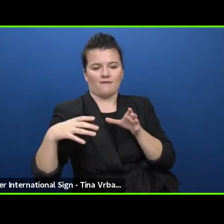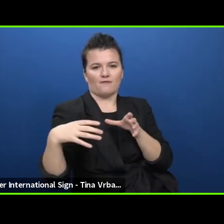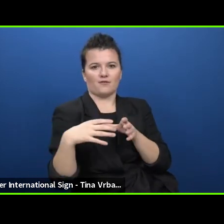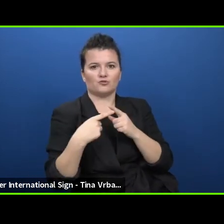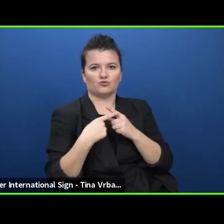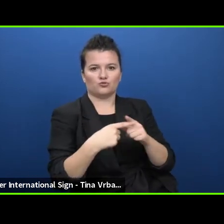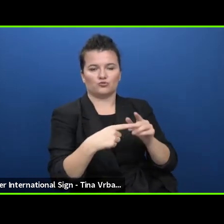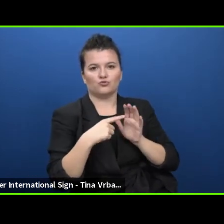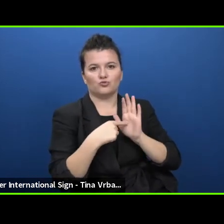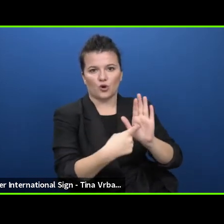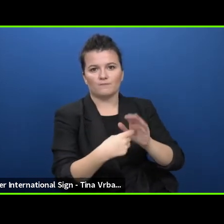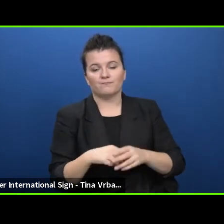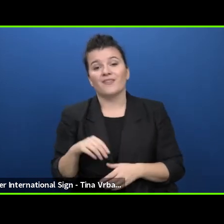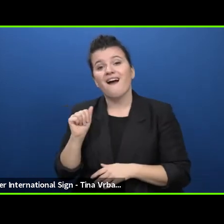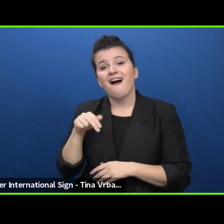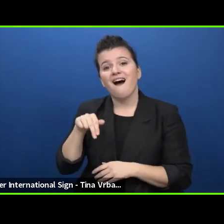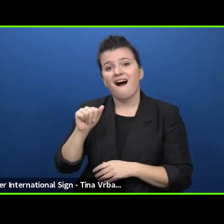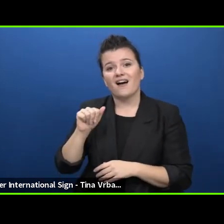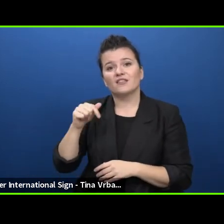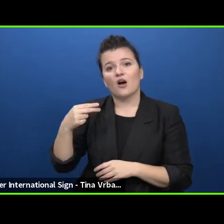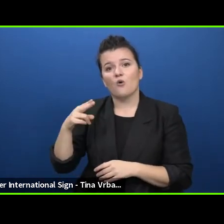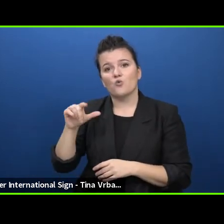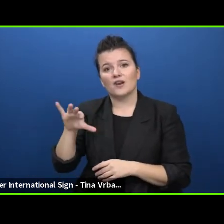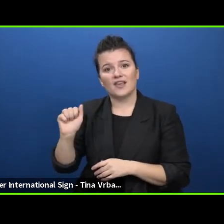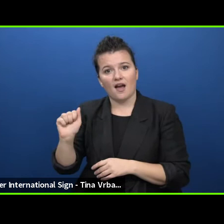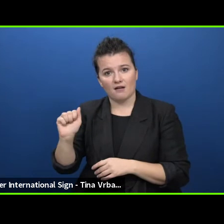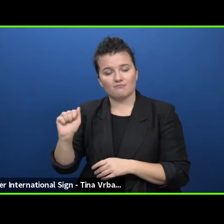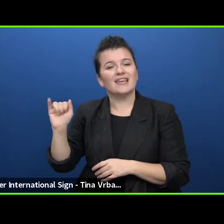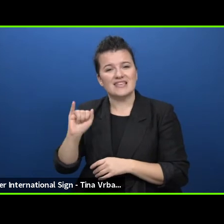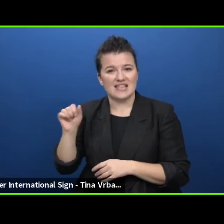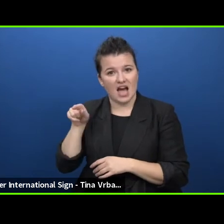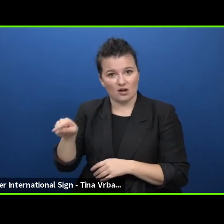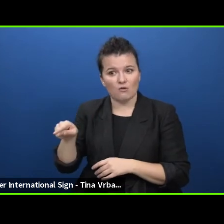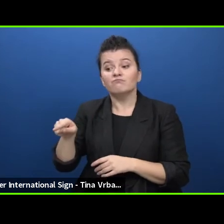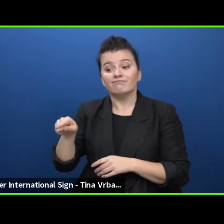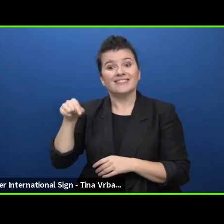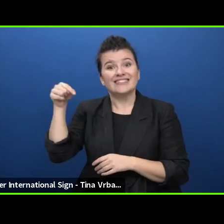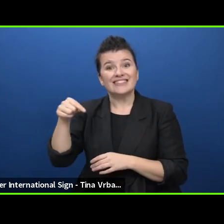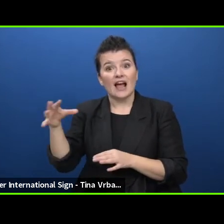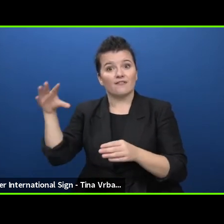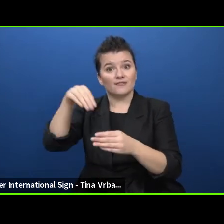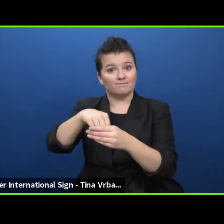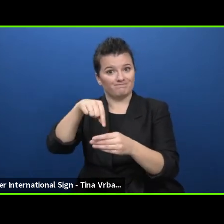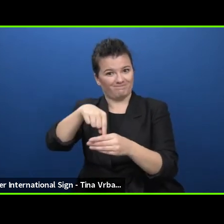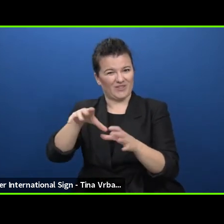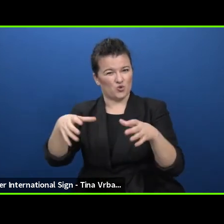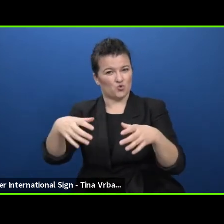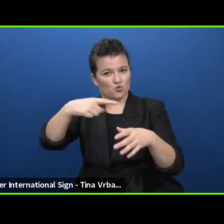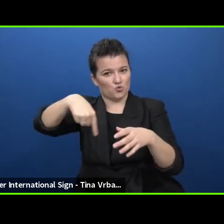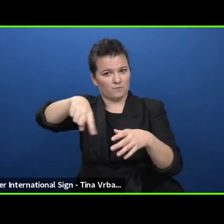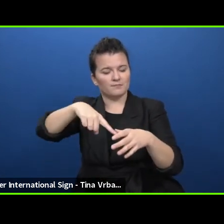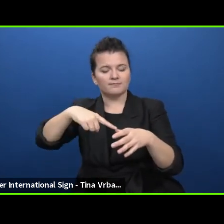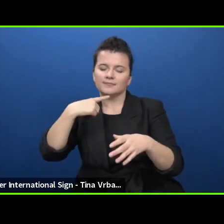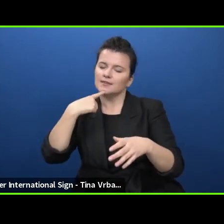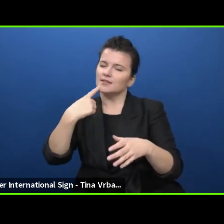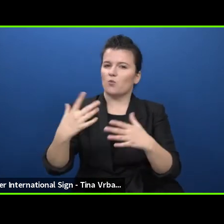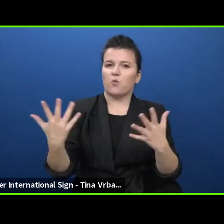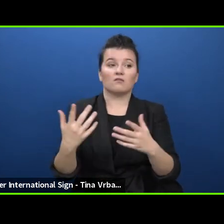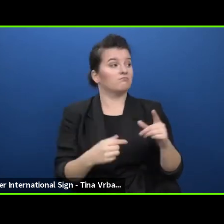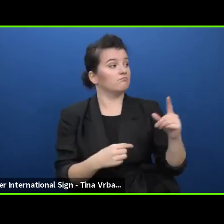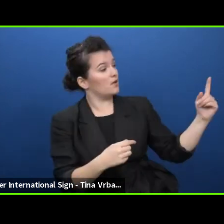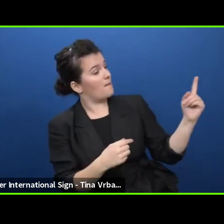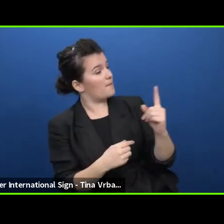Ana Julia Hidalgo, one of the leaders of the group, proudly says, If they came to kill